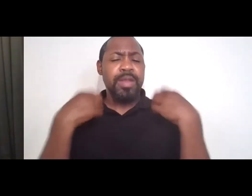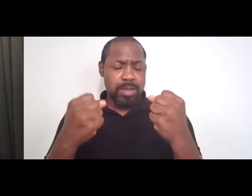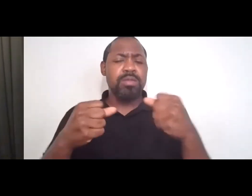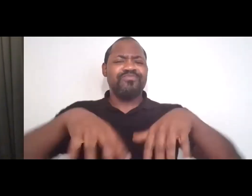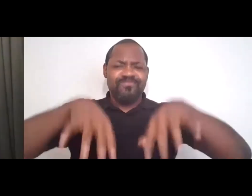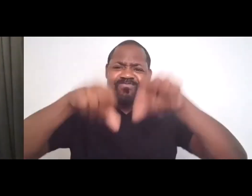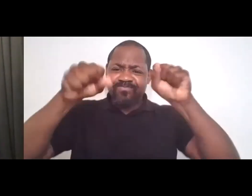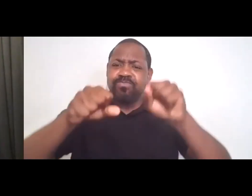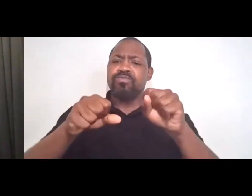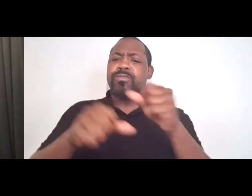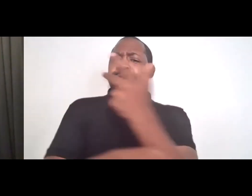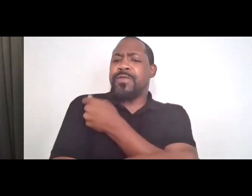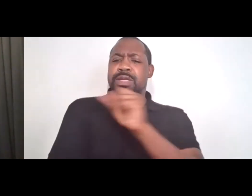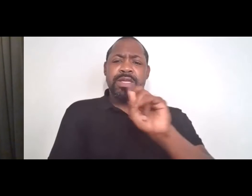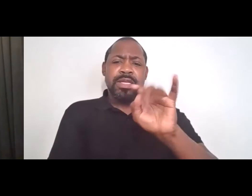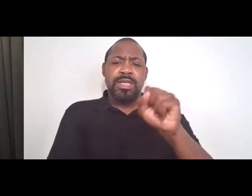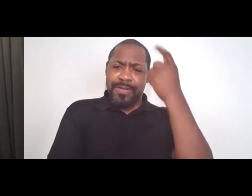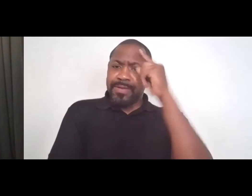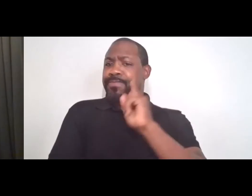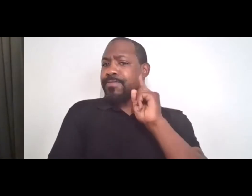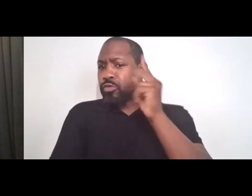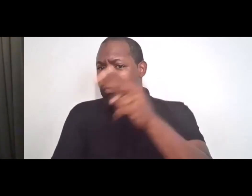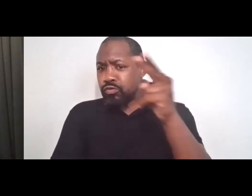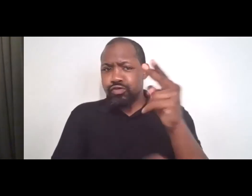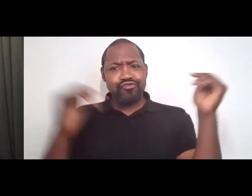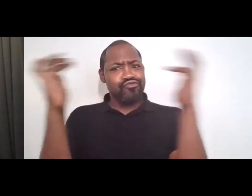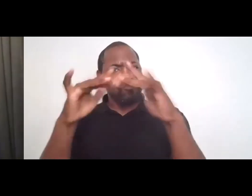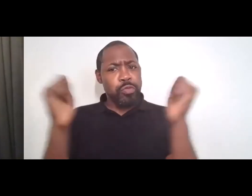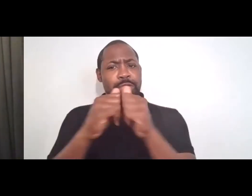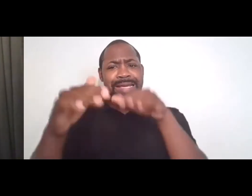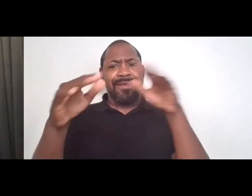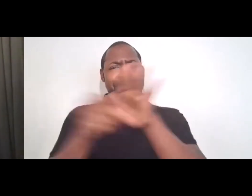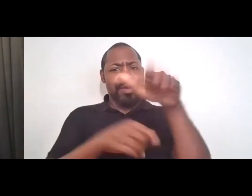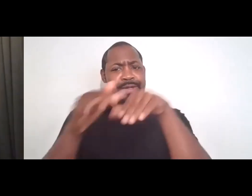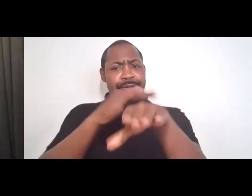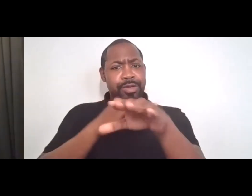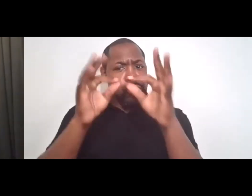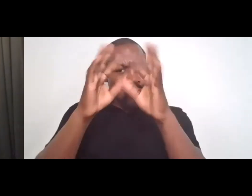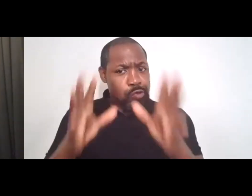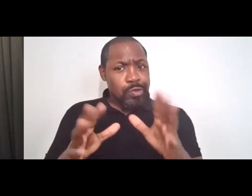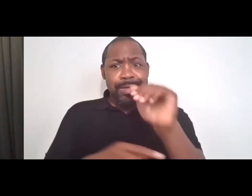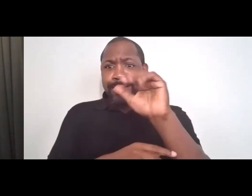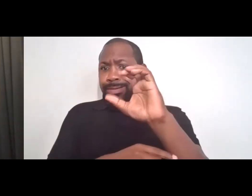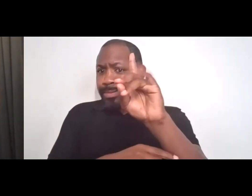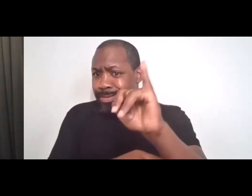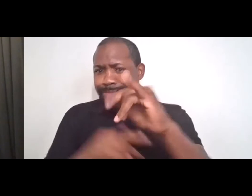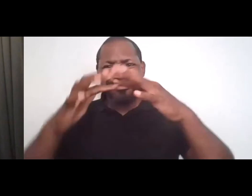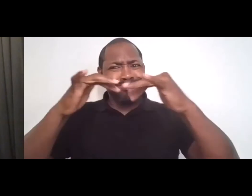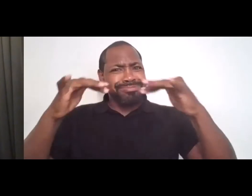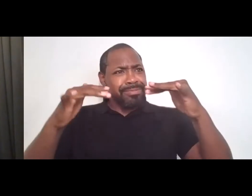of Health for deaf and hard of hearing people in the state to take advantage of vaccines. We provided